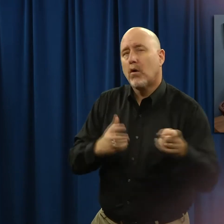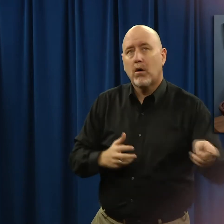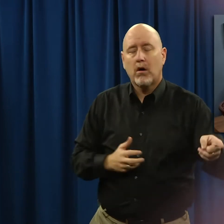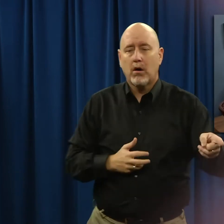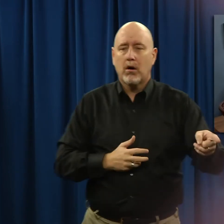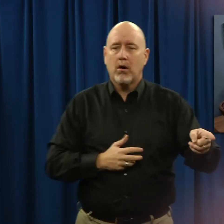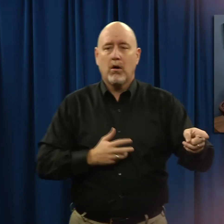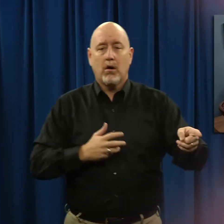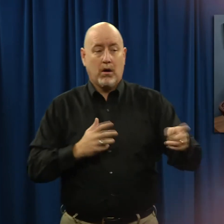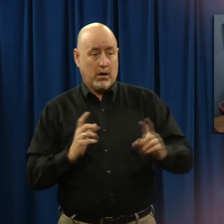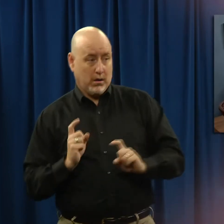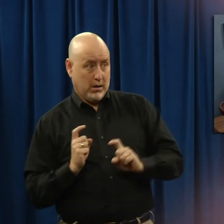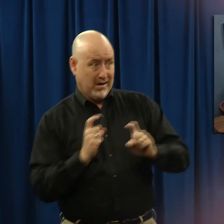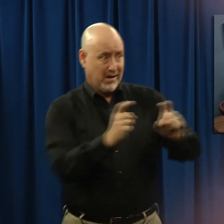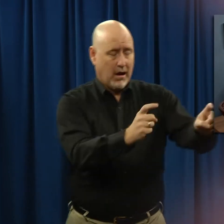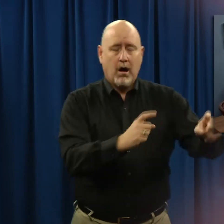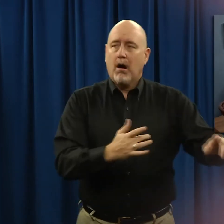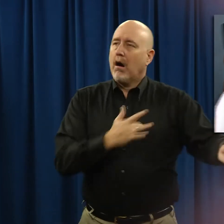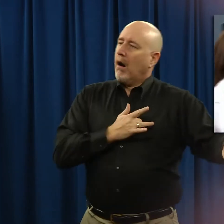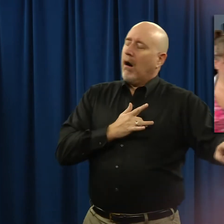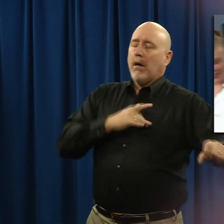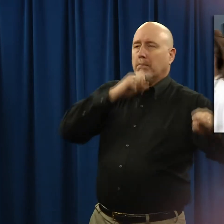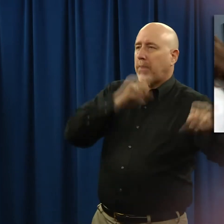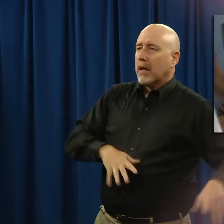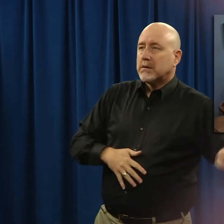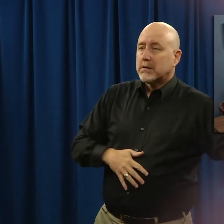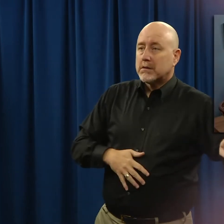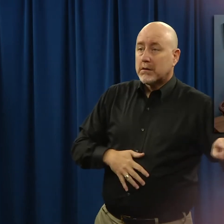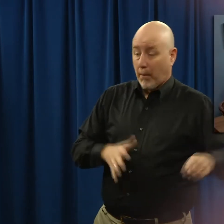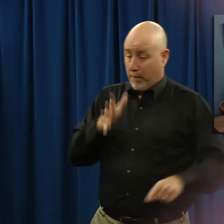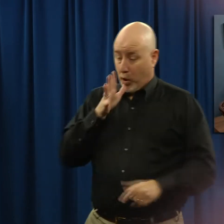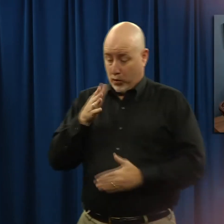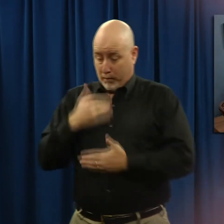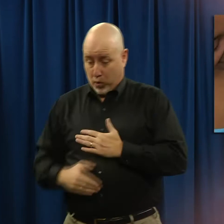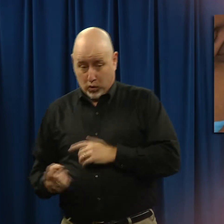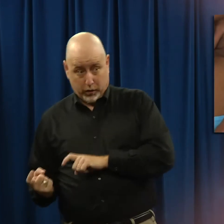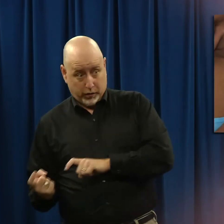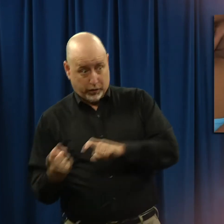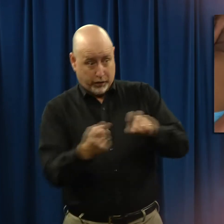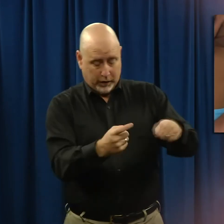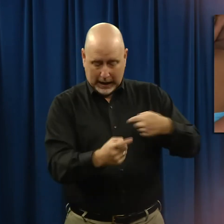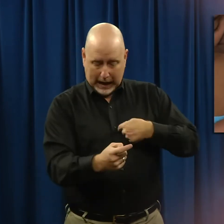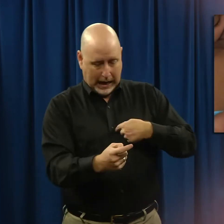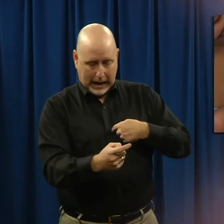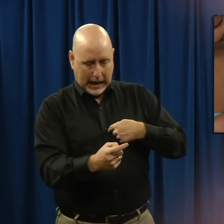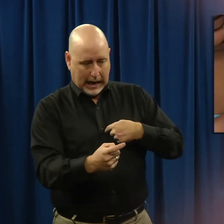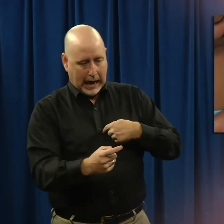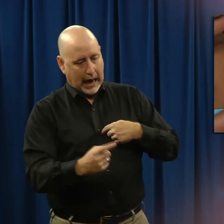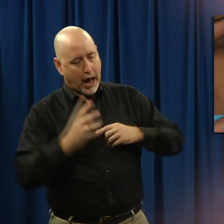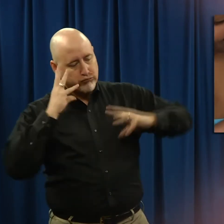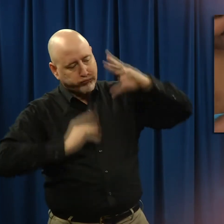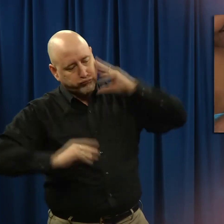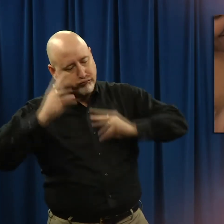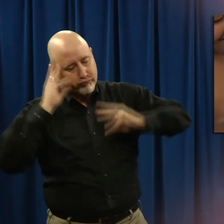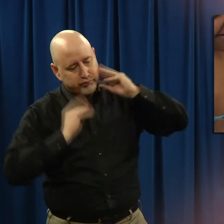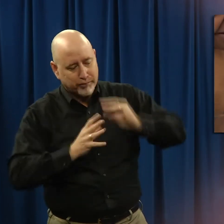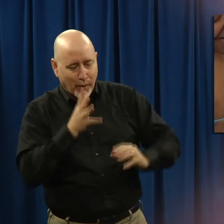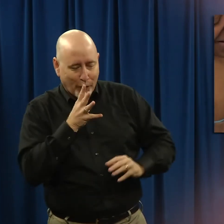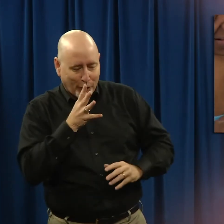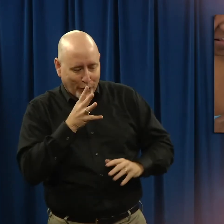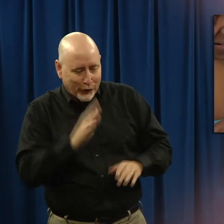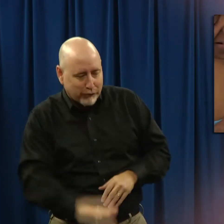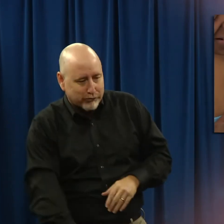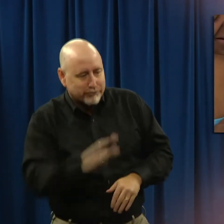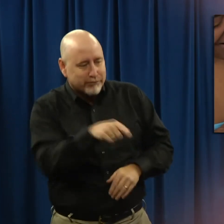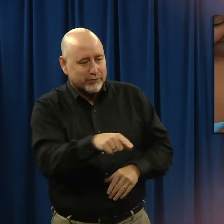a tremendous blessing. And the birth mother can know that while she will not get to experience the joy of motherhood,